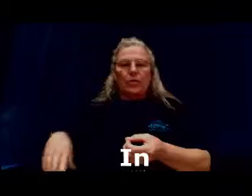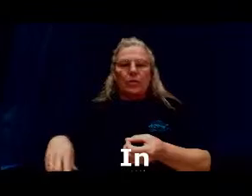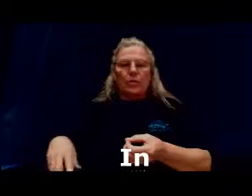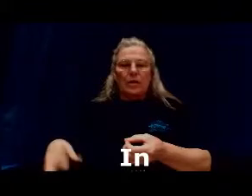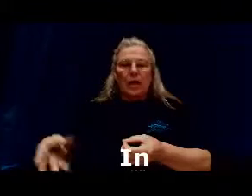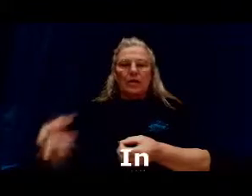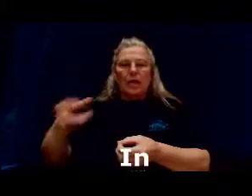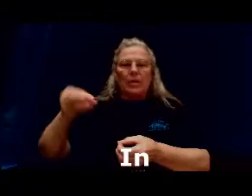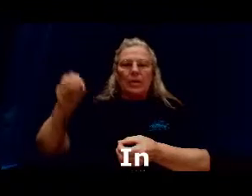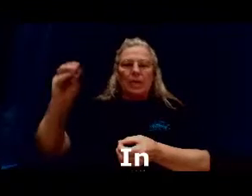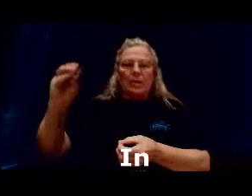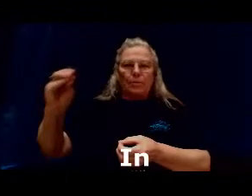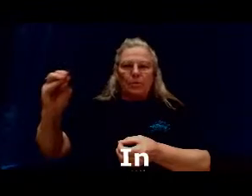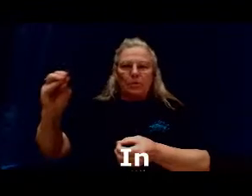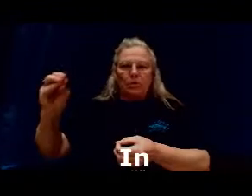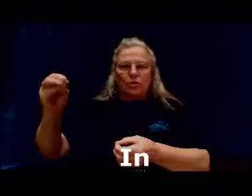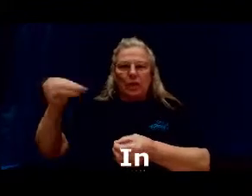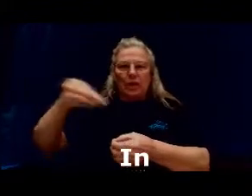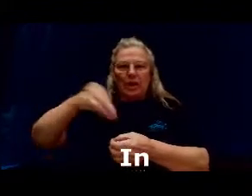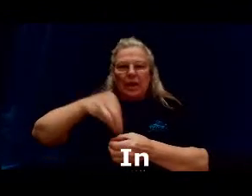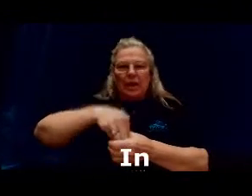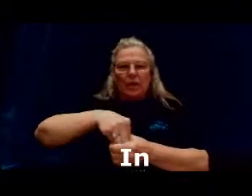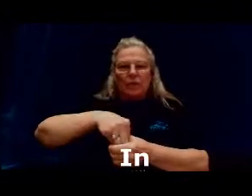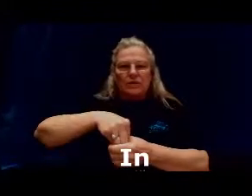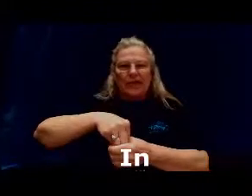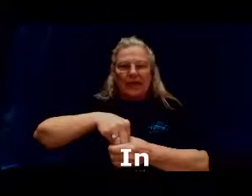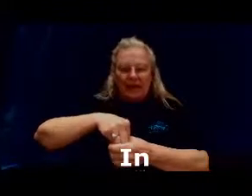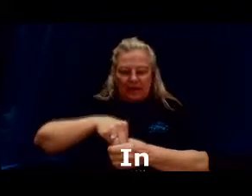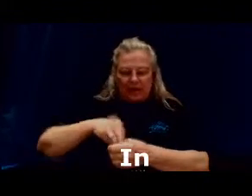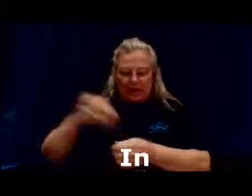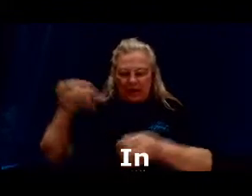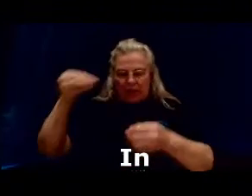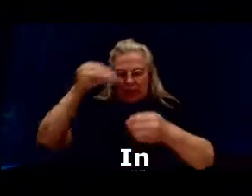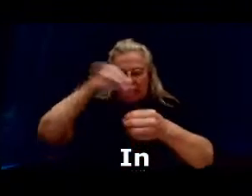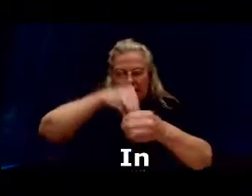your non-dominant hand, pinch your dominant hand, and it goes in. In.